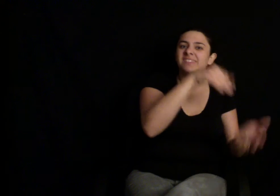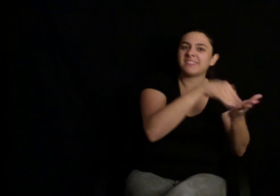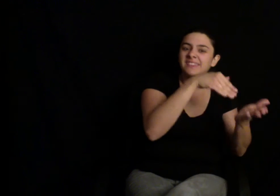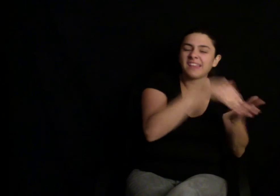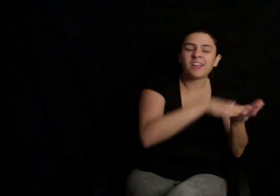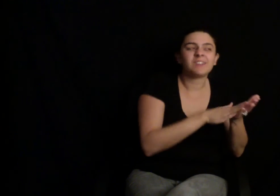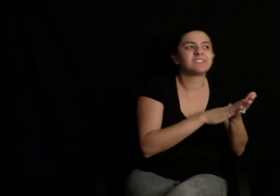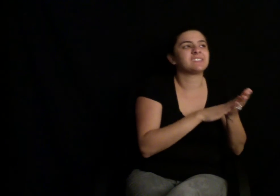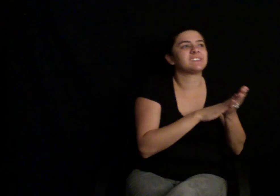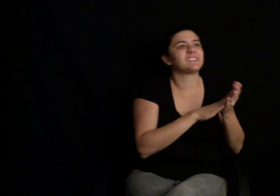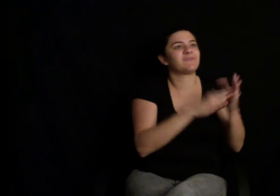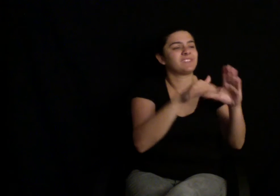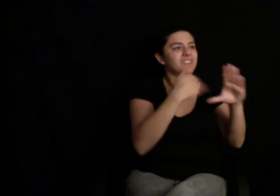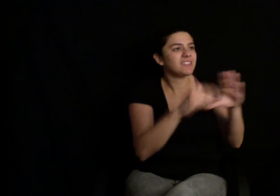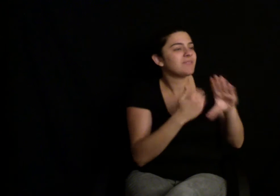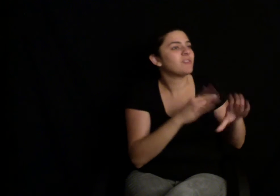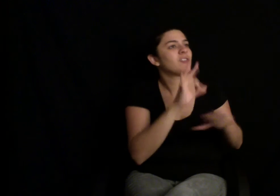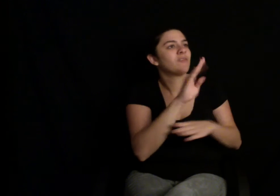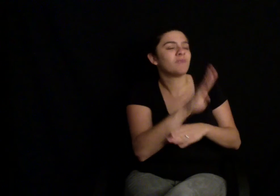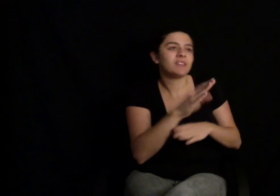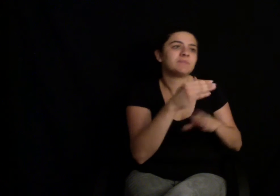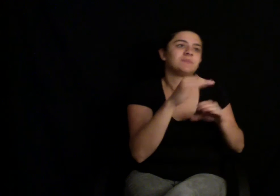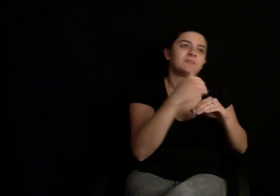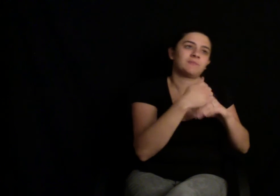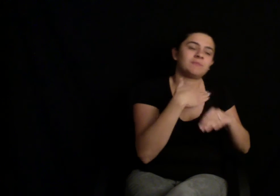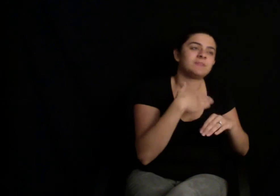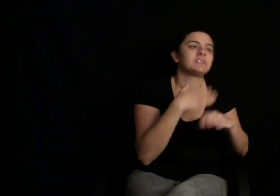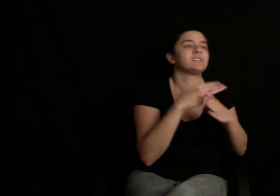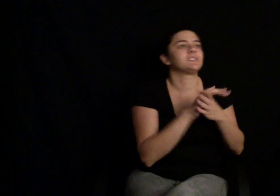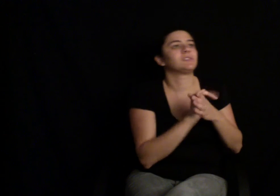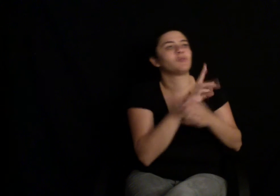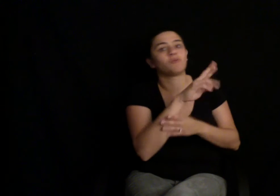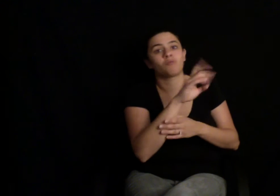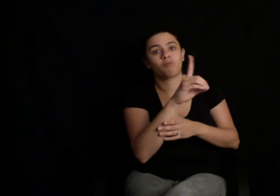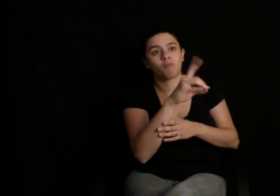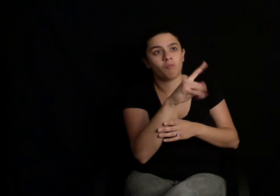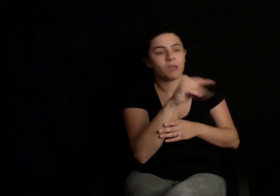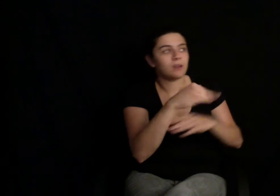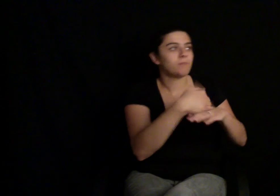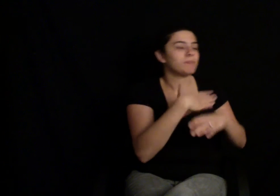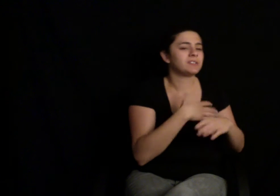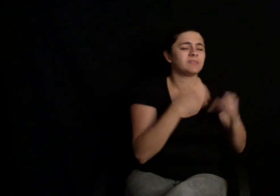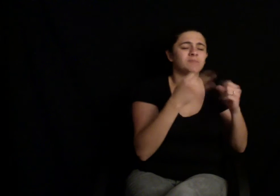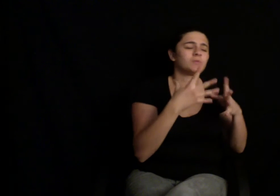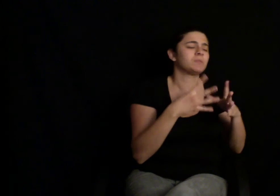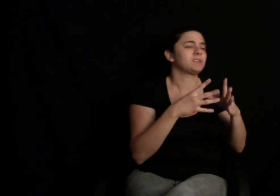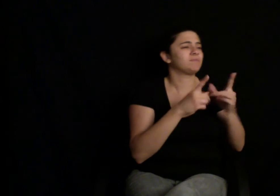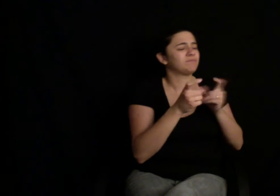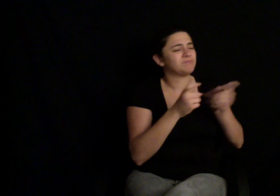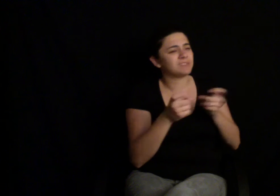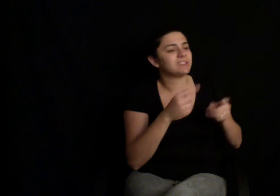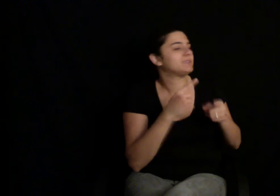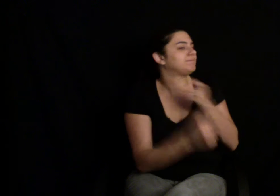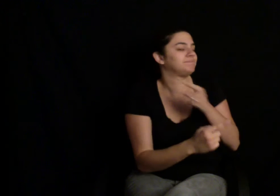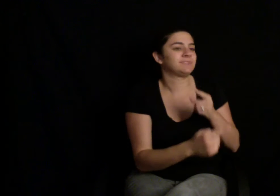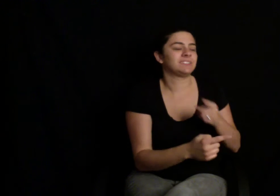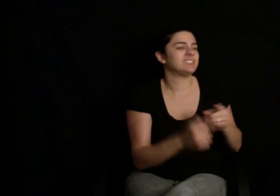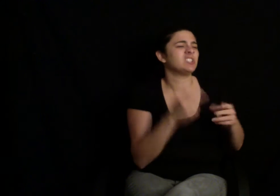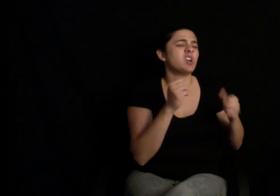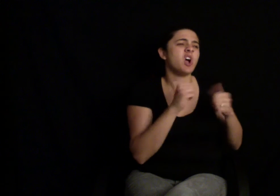messages, thousands of Facebook messages. It was insane and impossible to manage. And it was hard to determine, what is important,